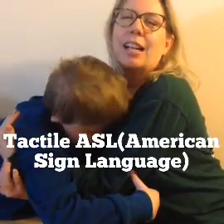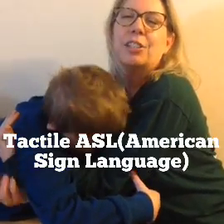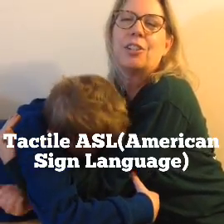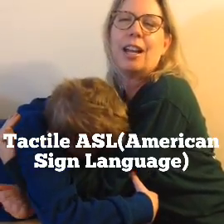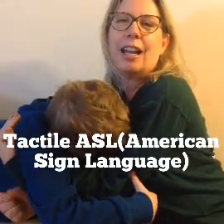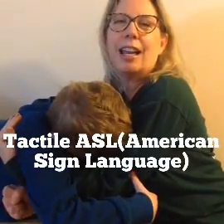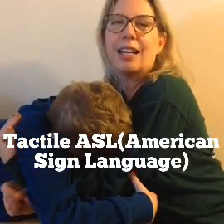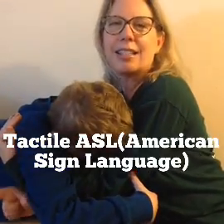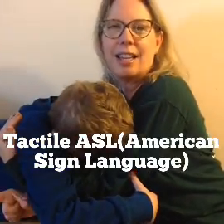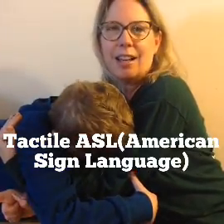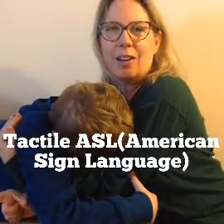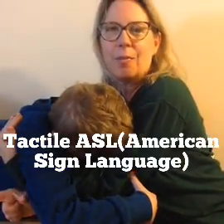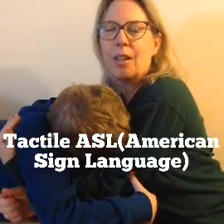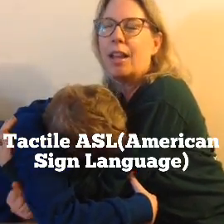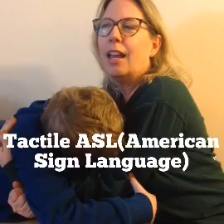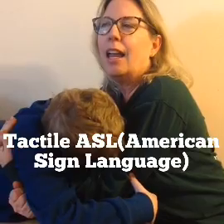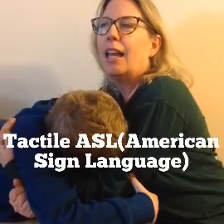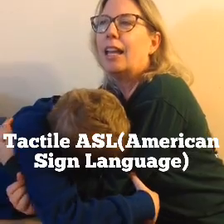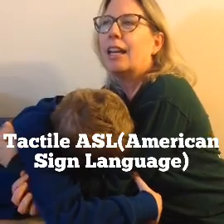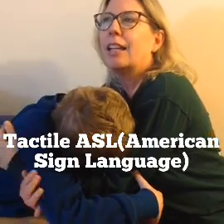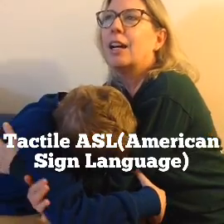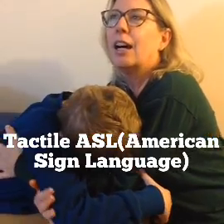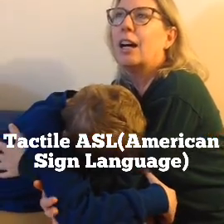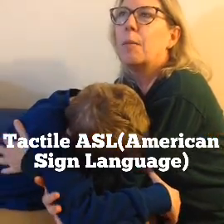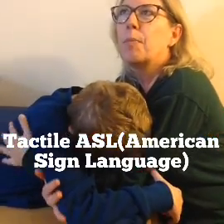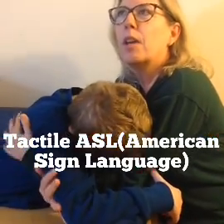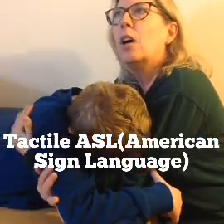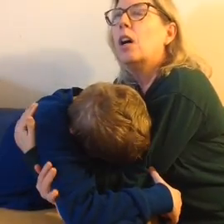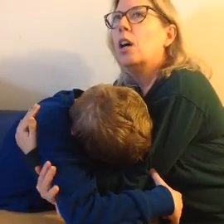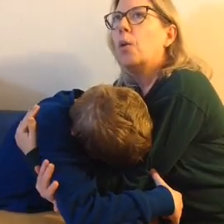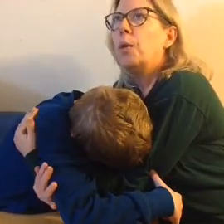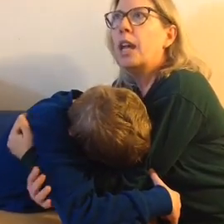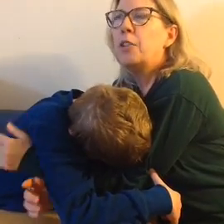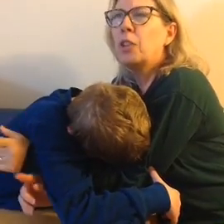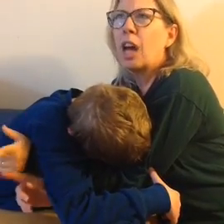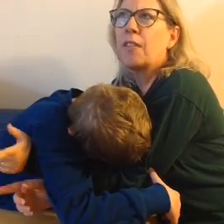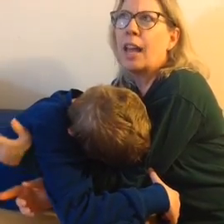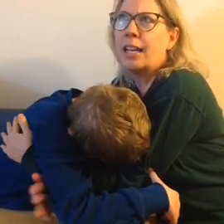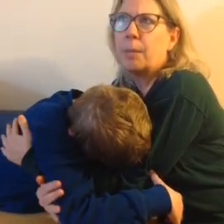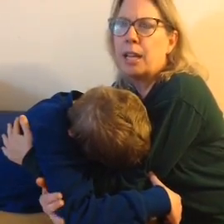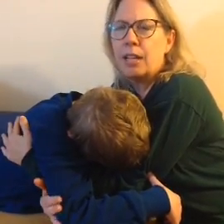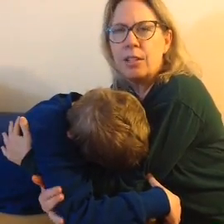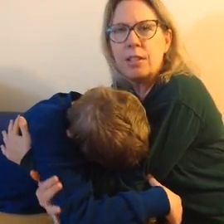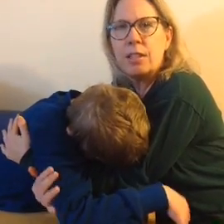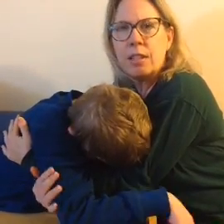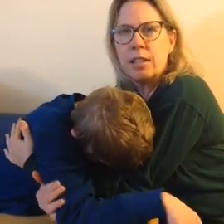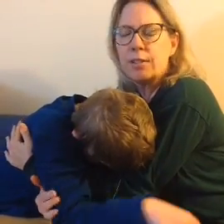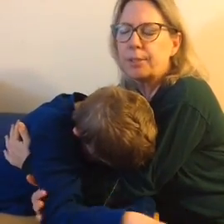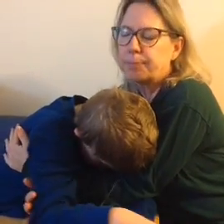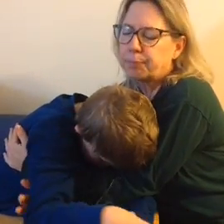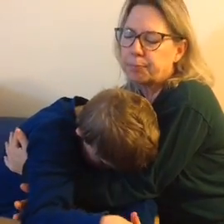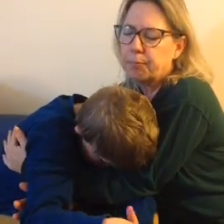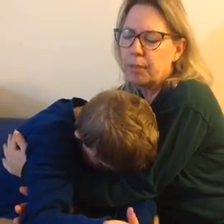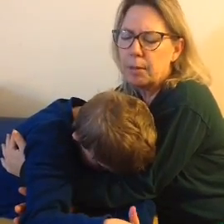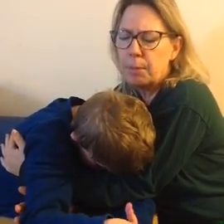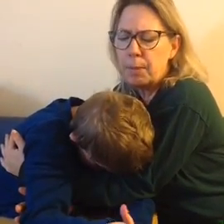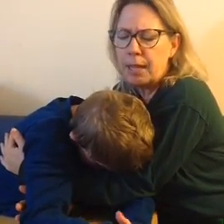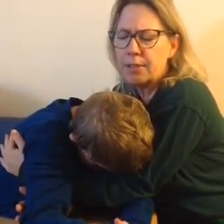tactile ASL. And we do a lot of adaptations to this. But